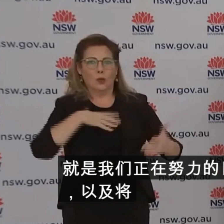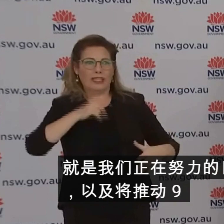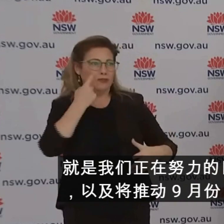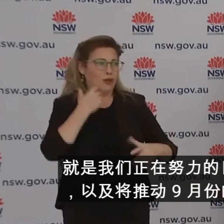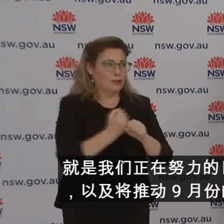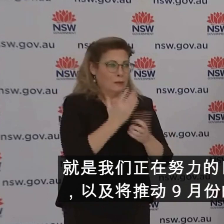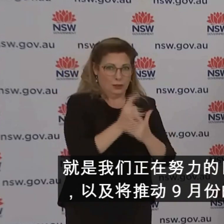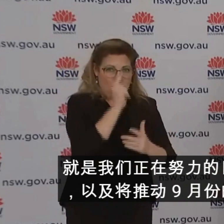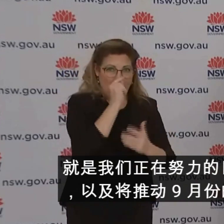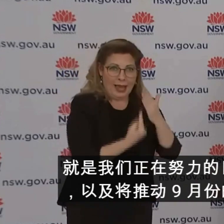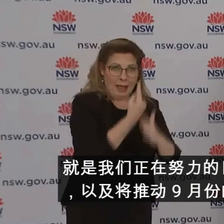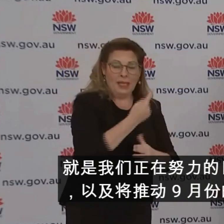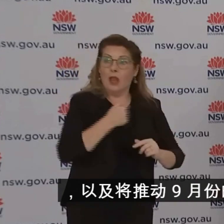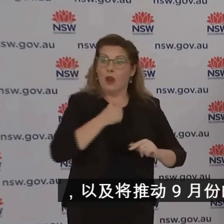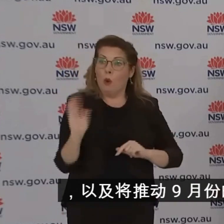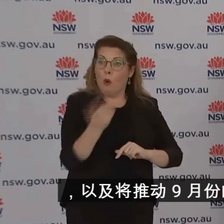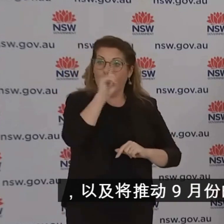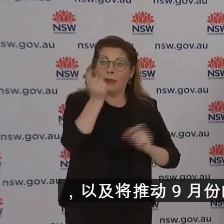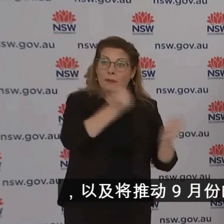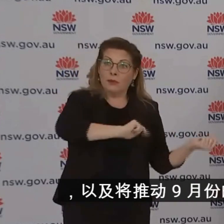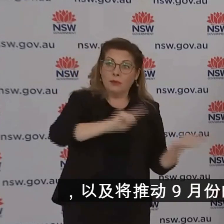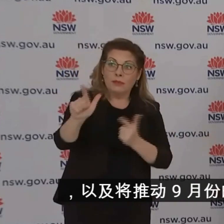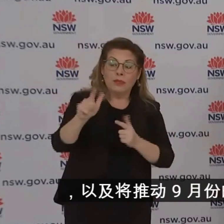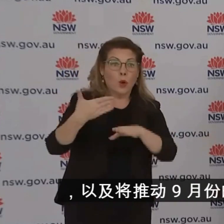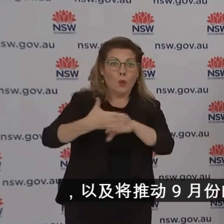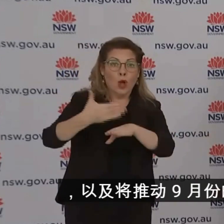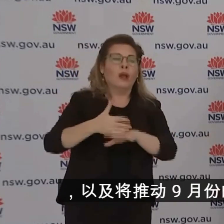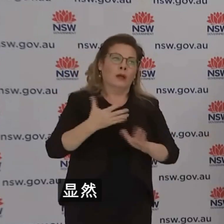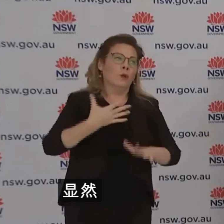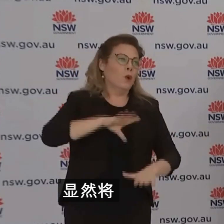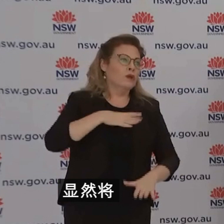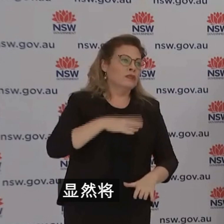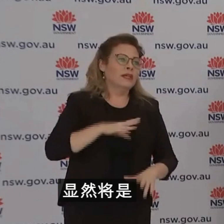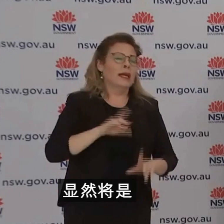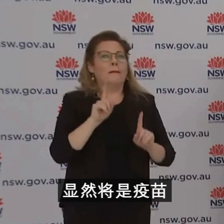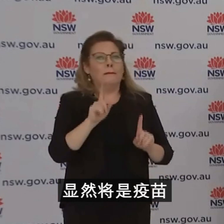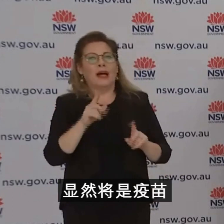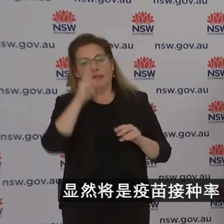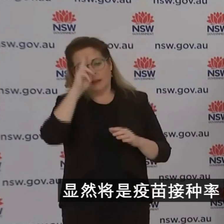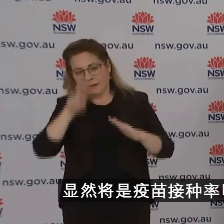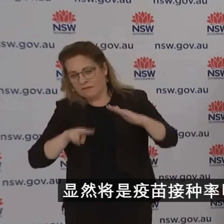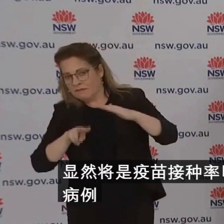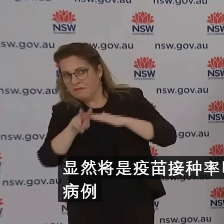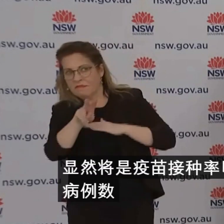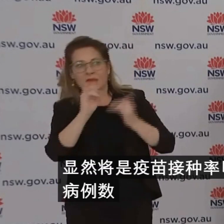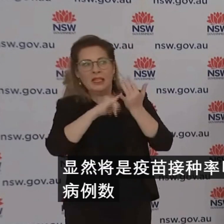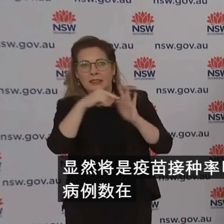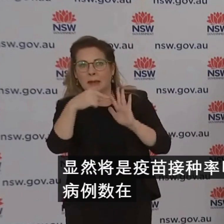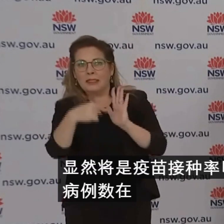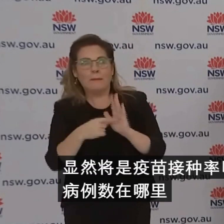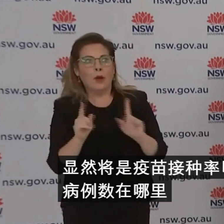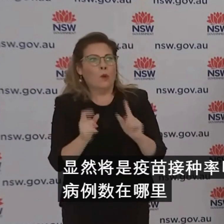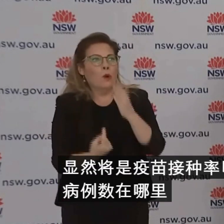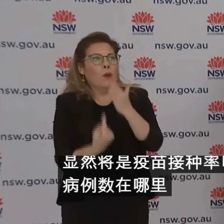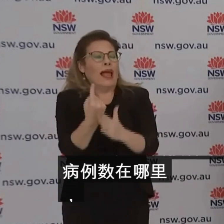And the two things that will drive that as to what September looks like will obviously obviously be the rate of vaccination and also where the